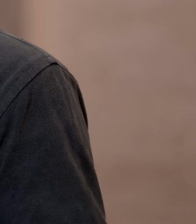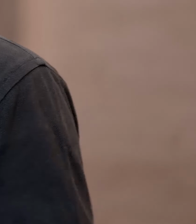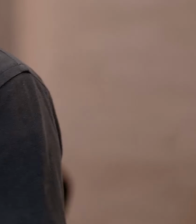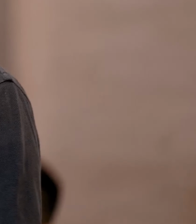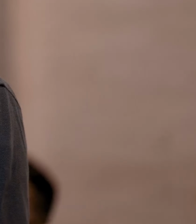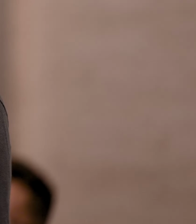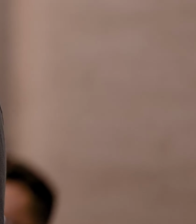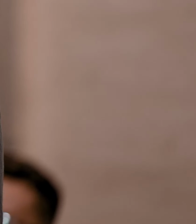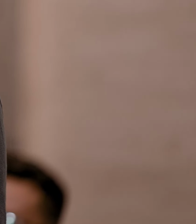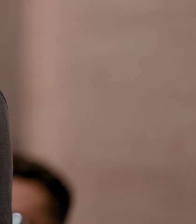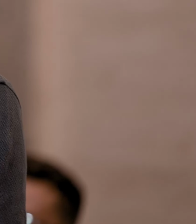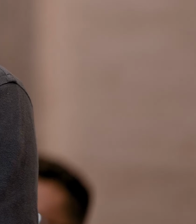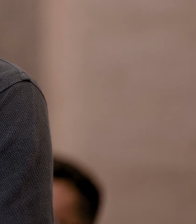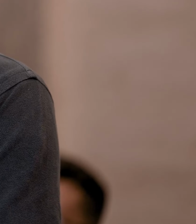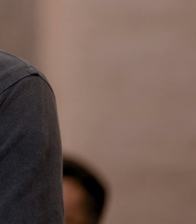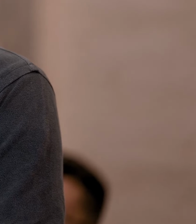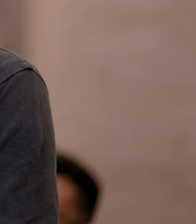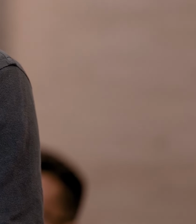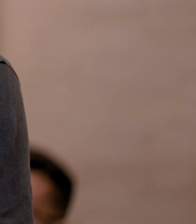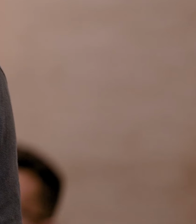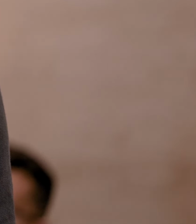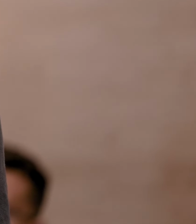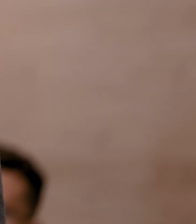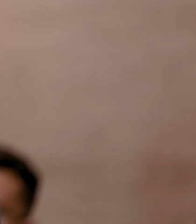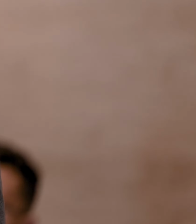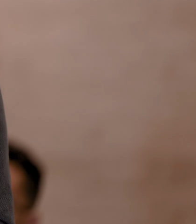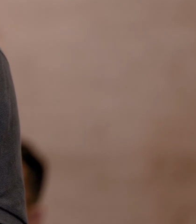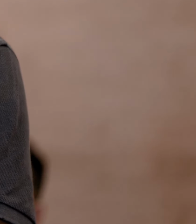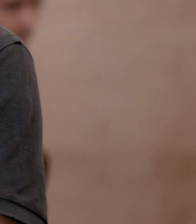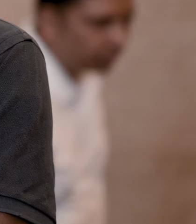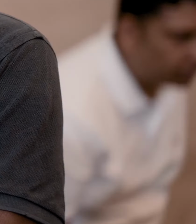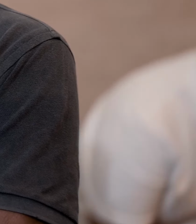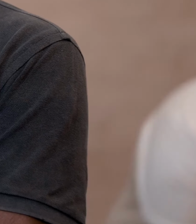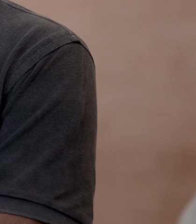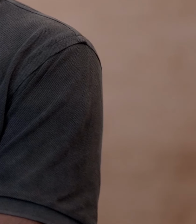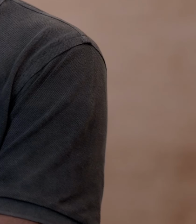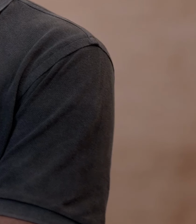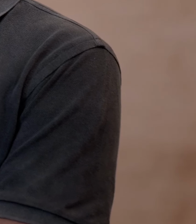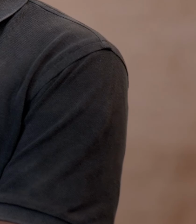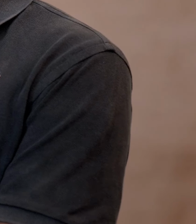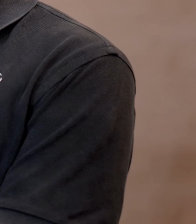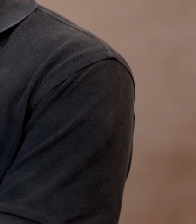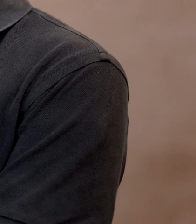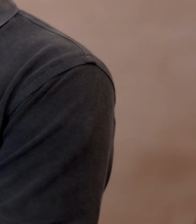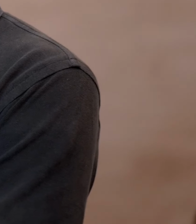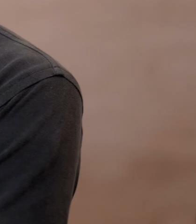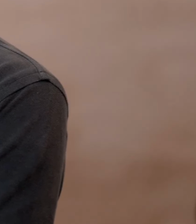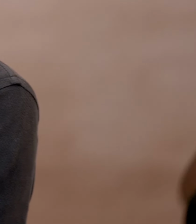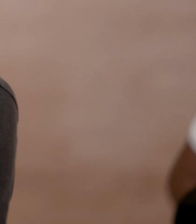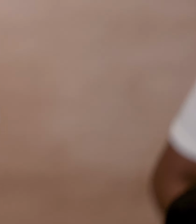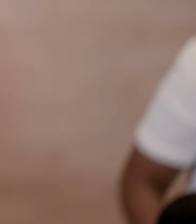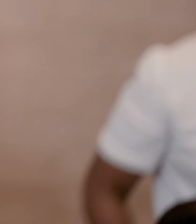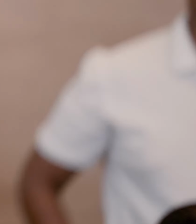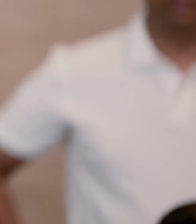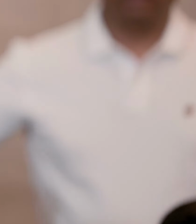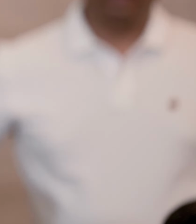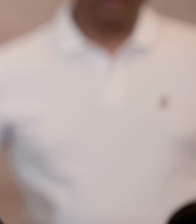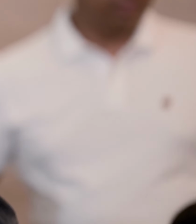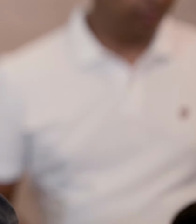Right. So, but now we are in the age of artificial intelligence. Right. So now even a lot of organizations started